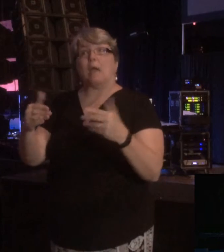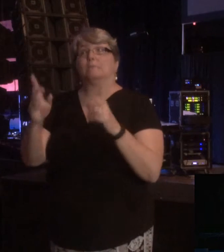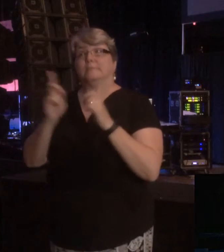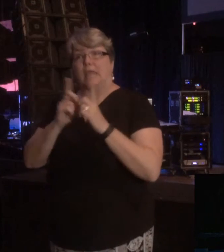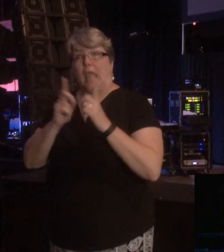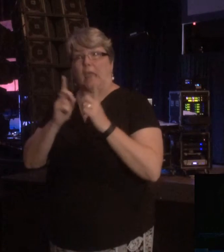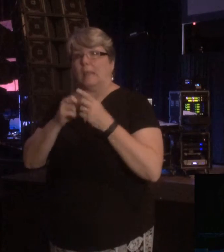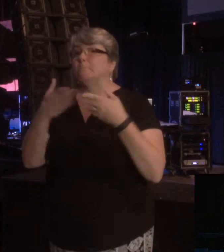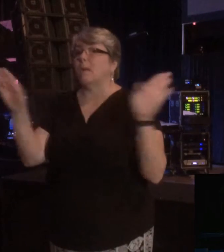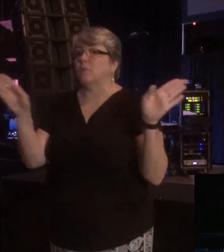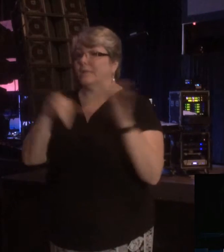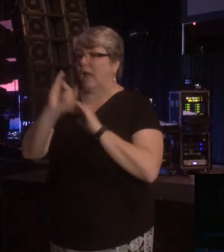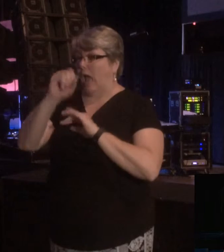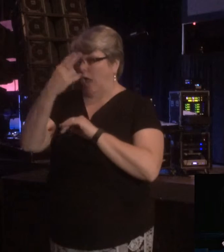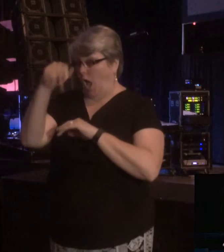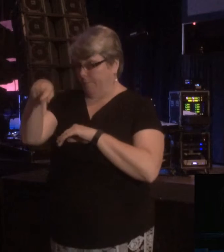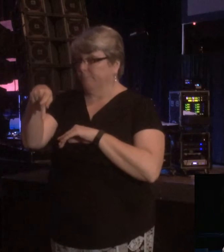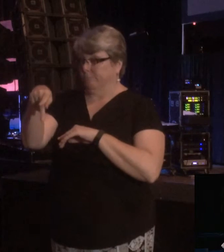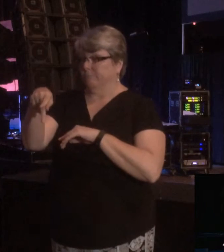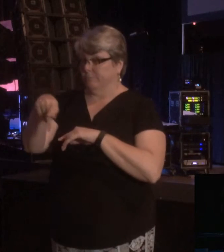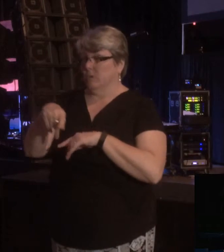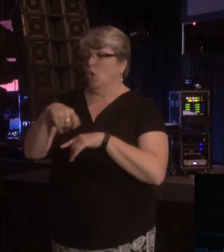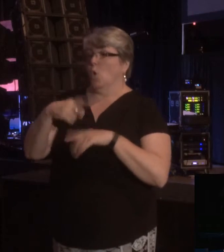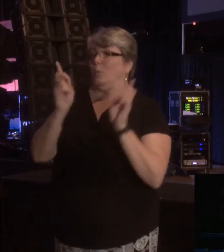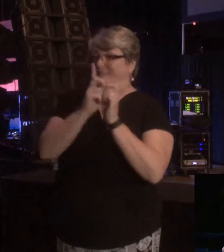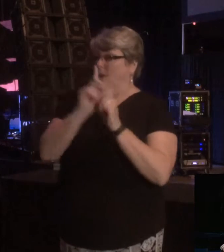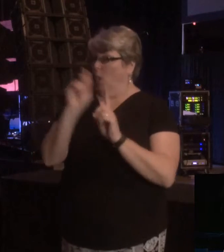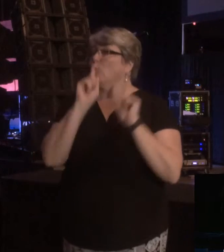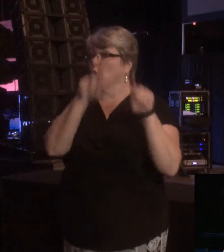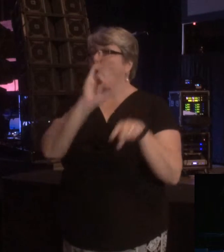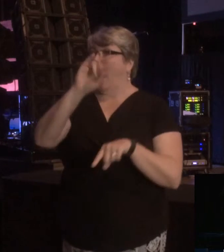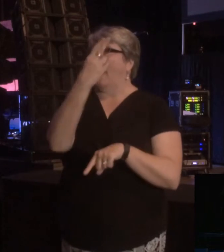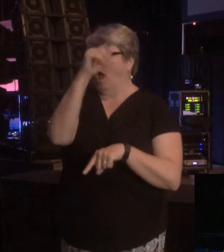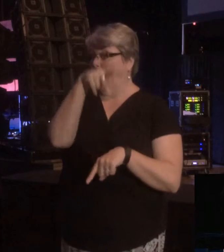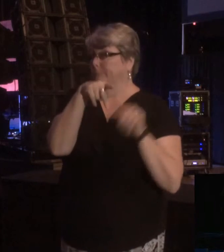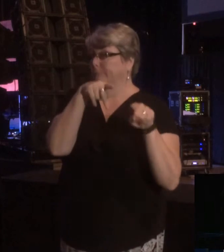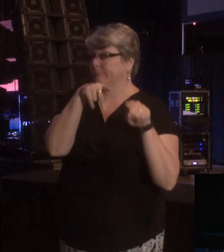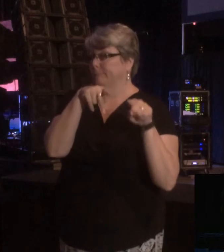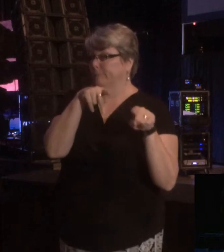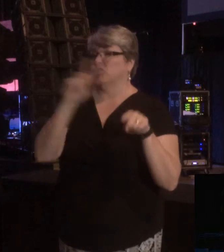Ben walk around the back of the room, and I'm tuning my guitar, and I just went...